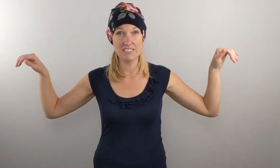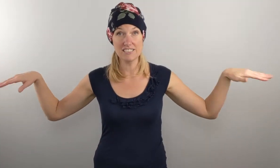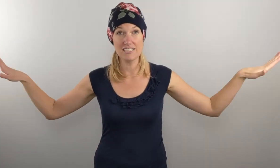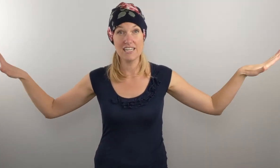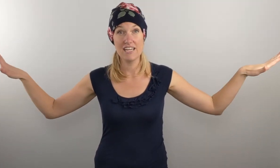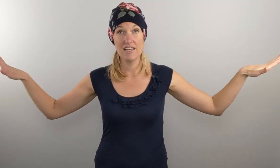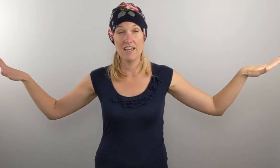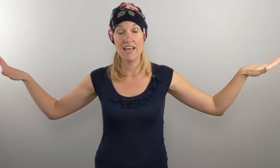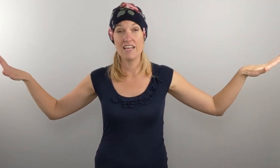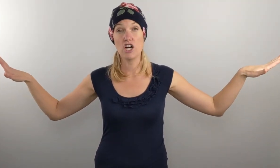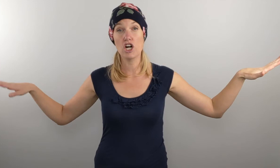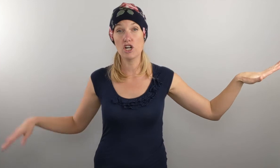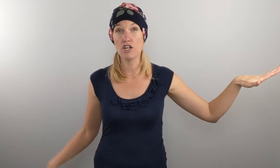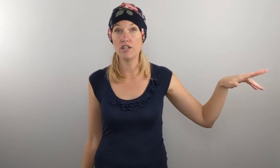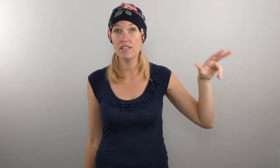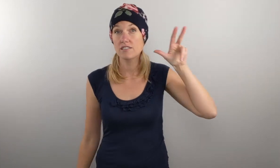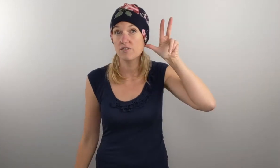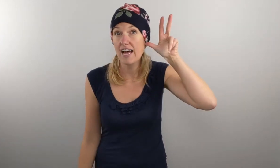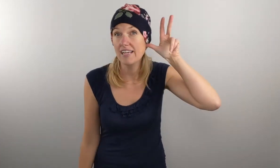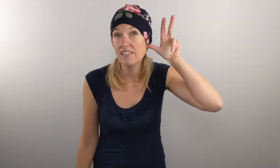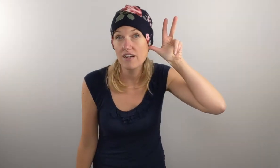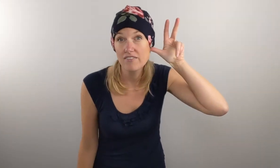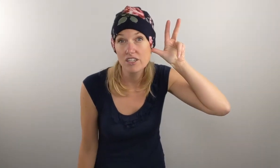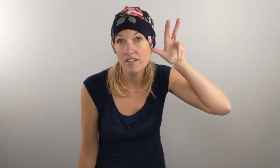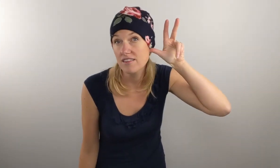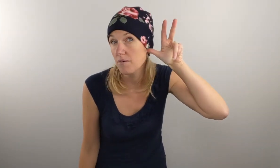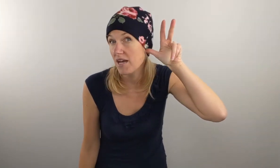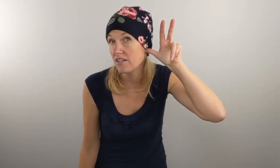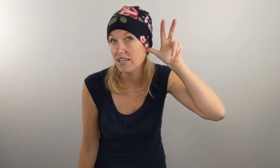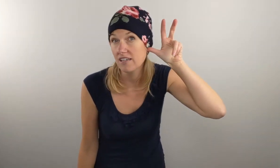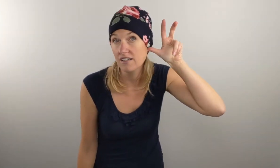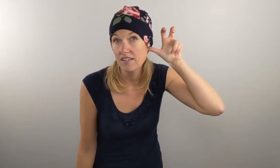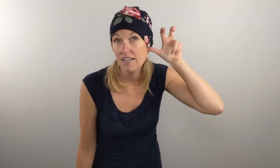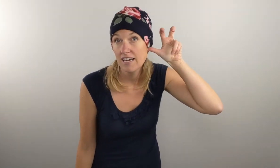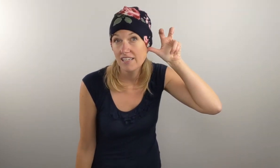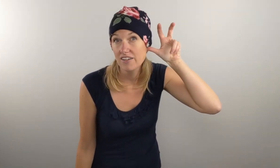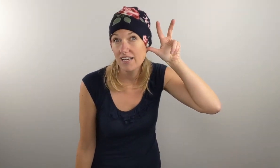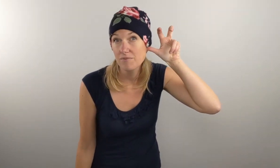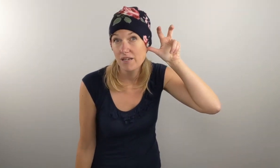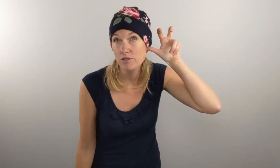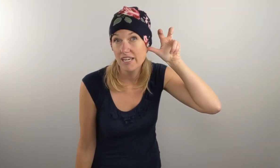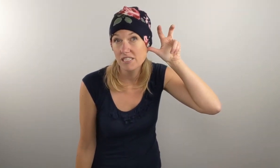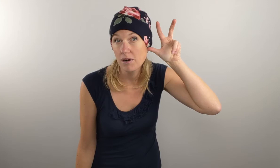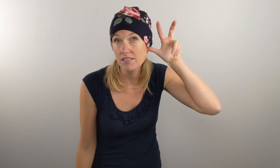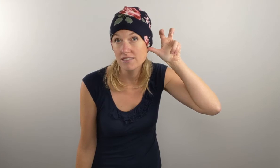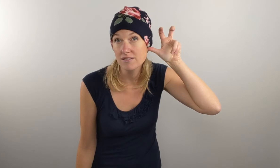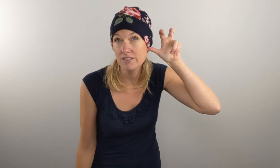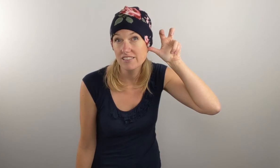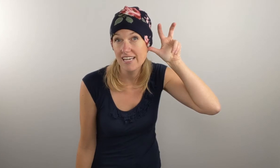angels. And then heard. So for that, you have your thumb at your ear, and then you kind of make quotation marks with your second and